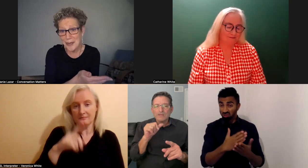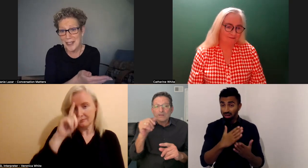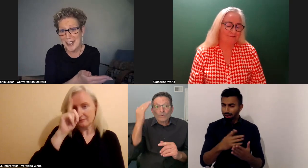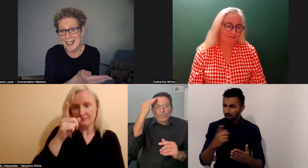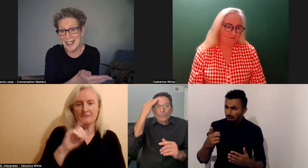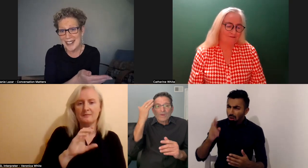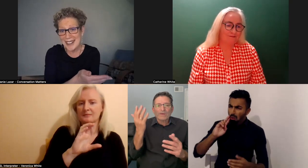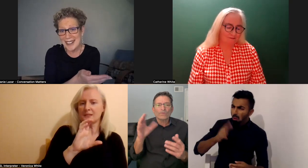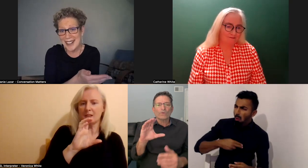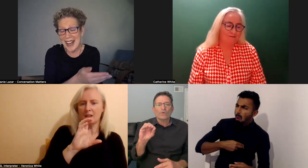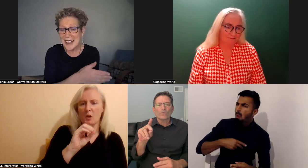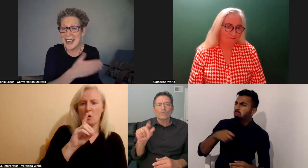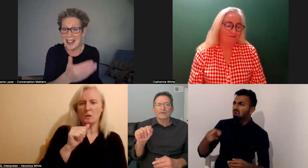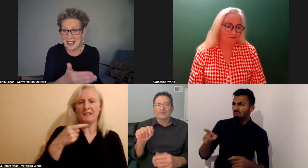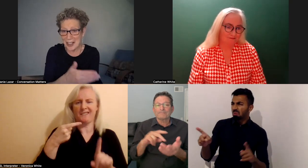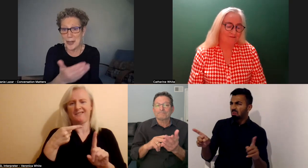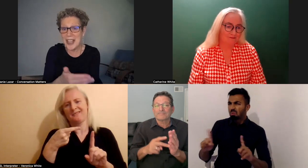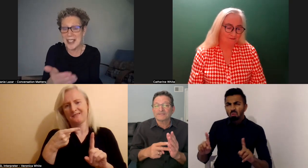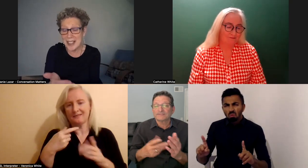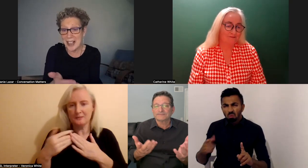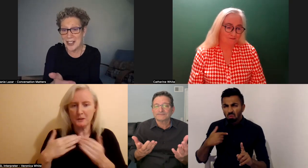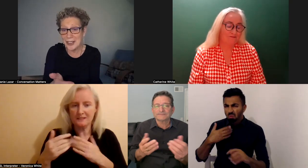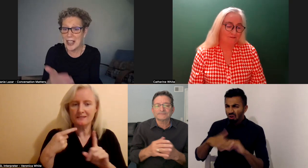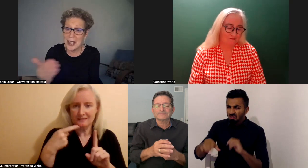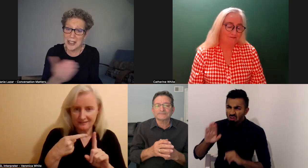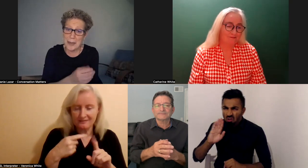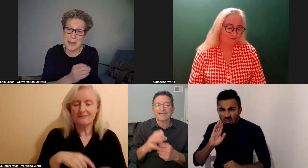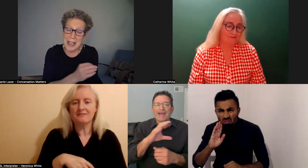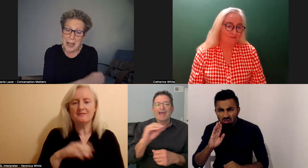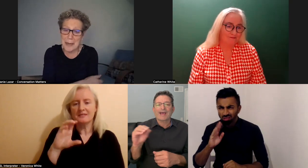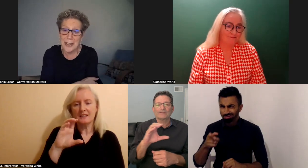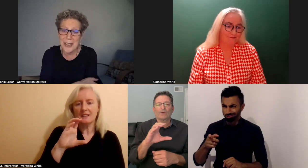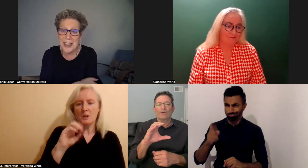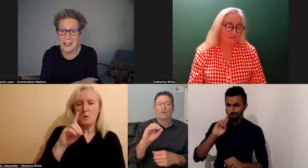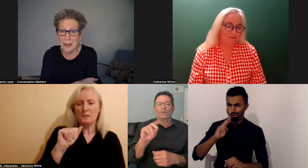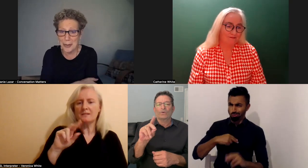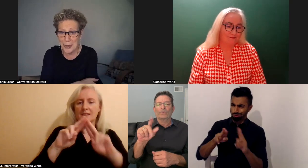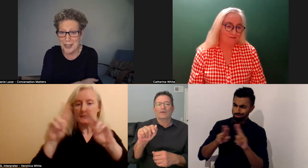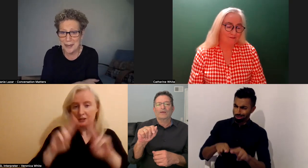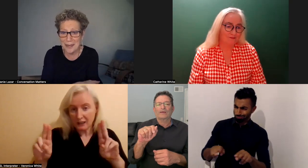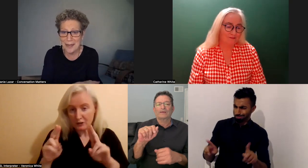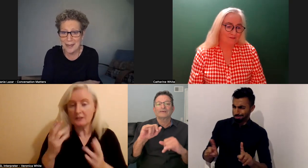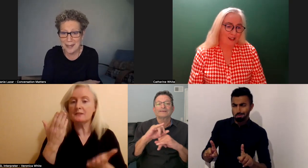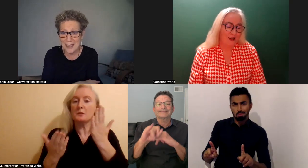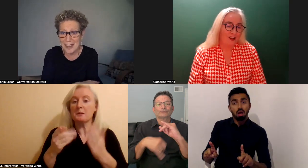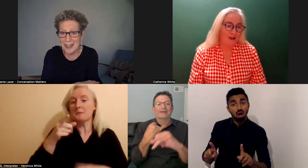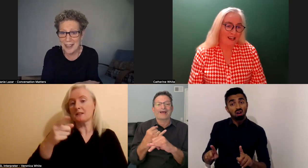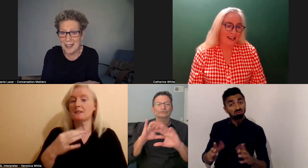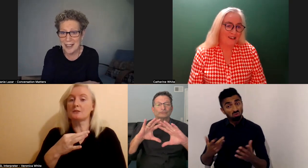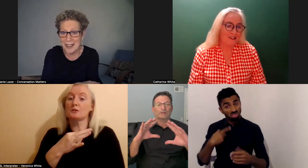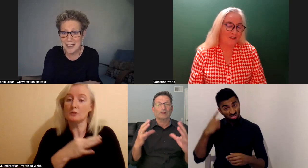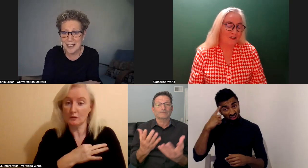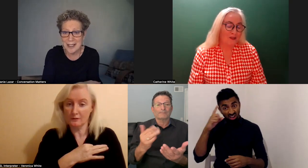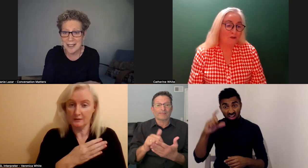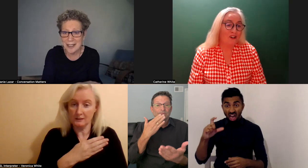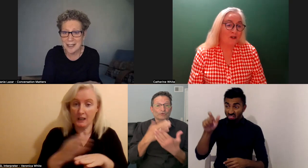for and Coda International. So maybe that might be a good starting point.